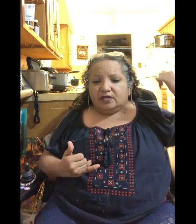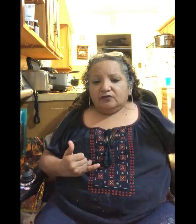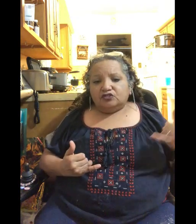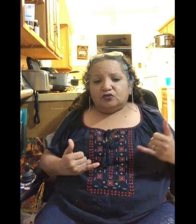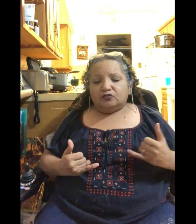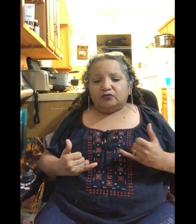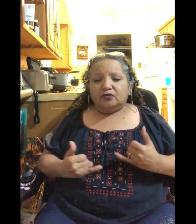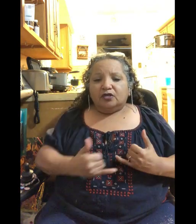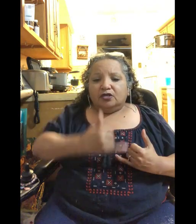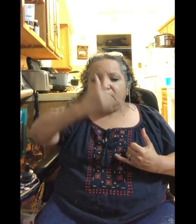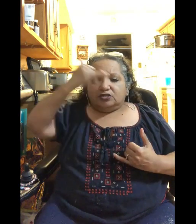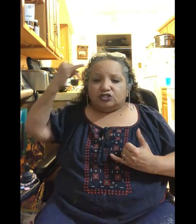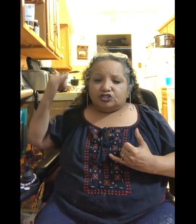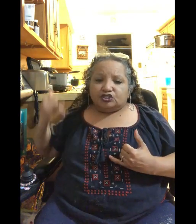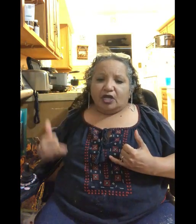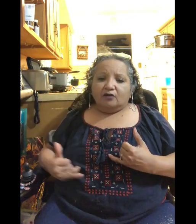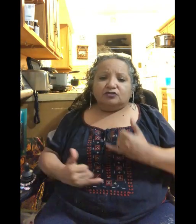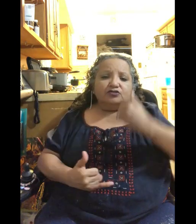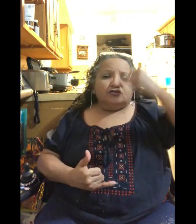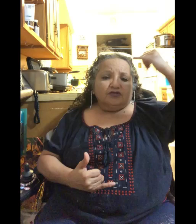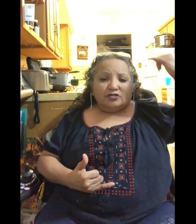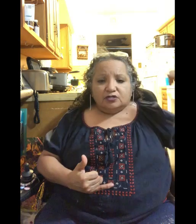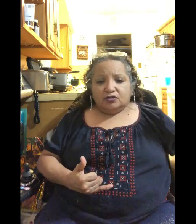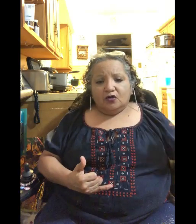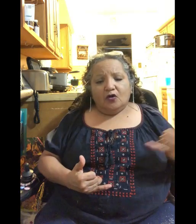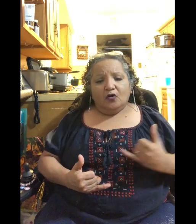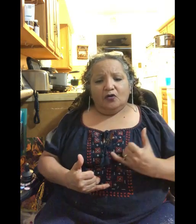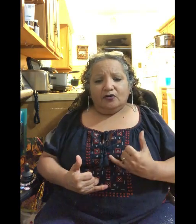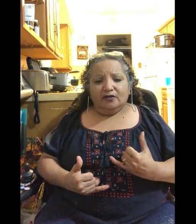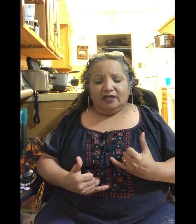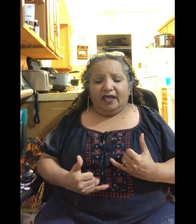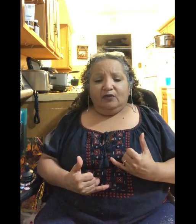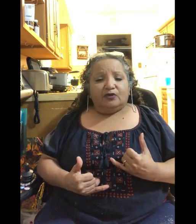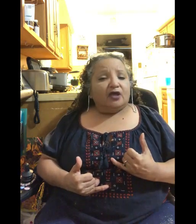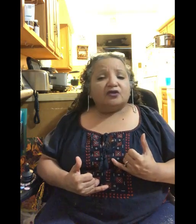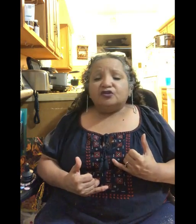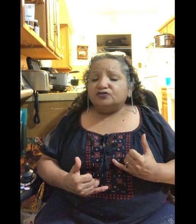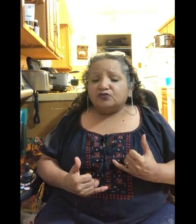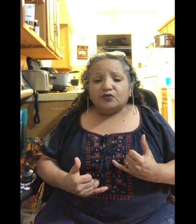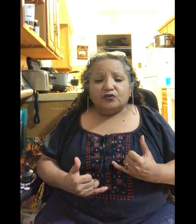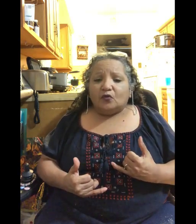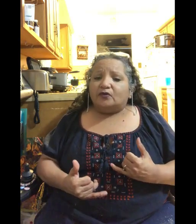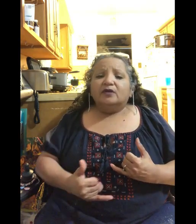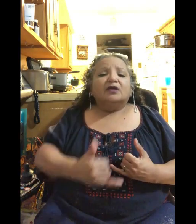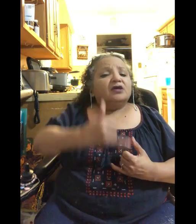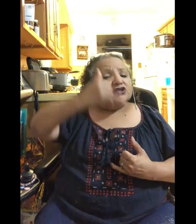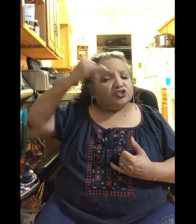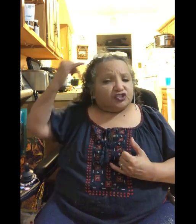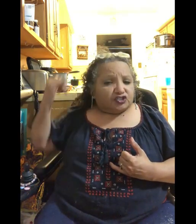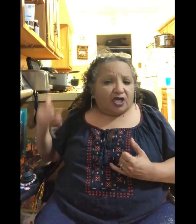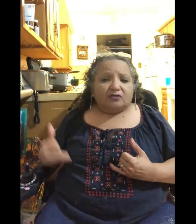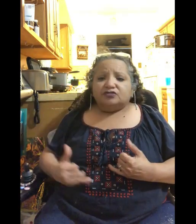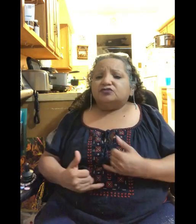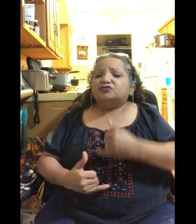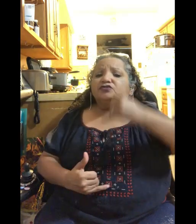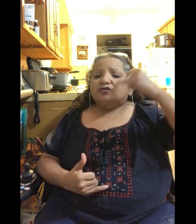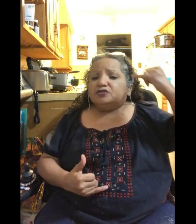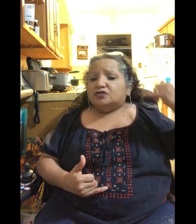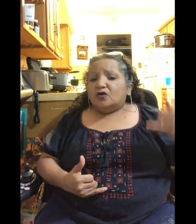other shoulder. Shout to the Lord. Okay, we're not going to use the word Lord. Shout to the